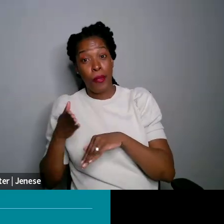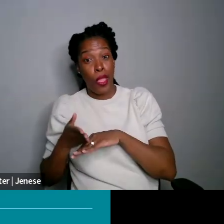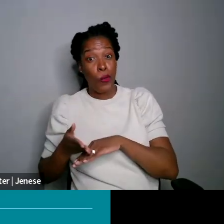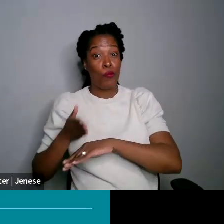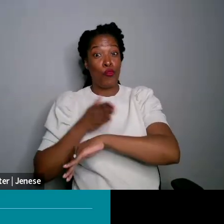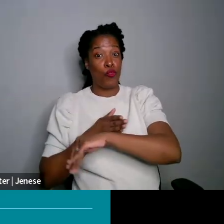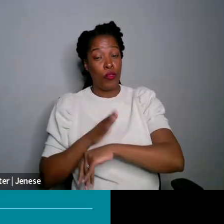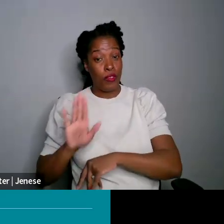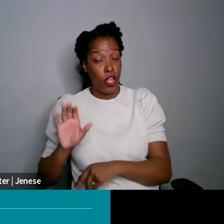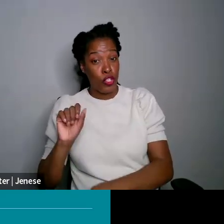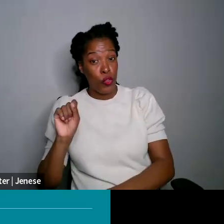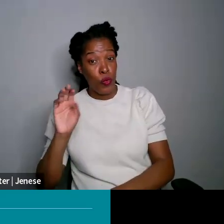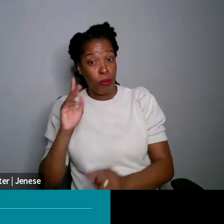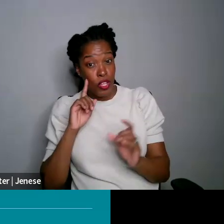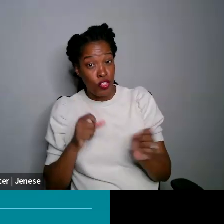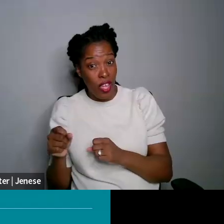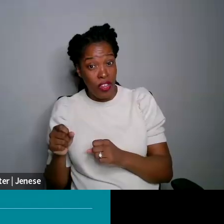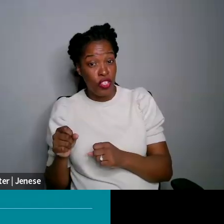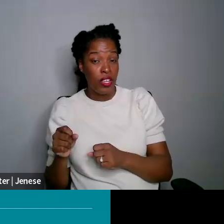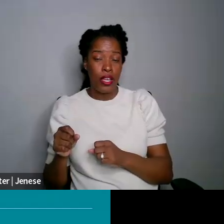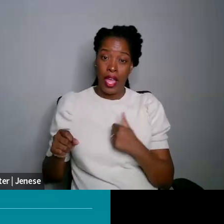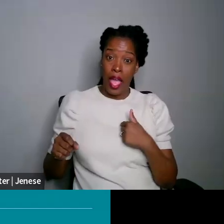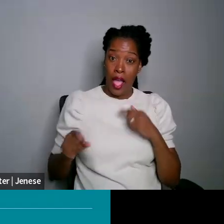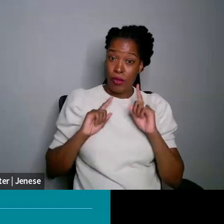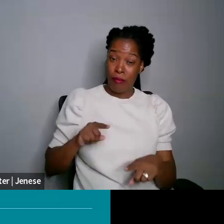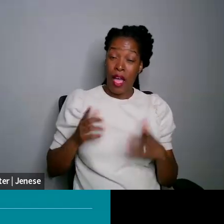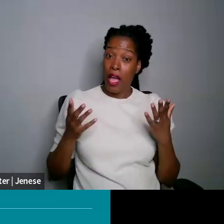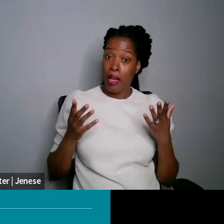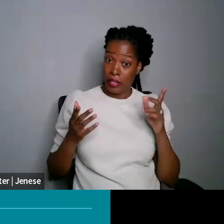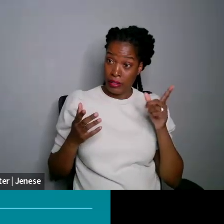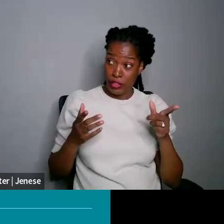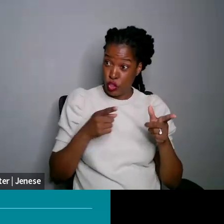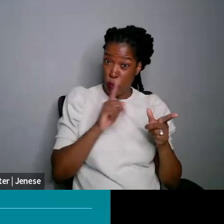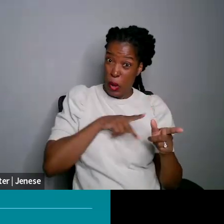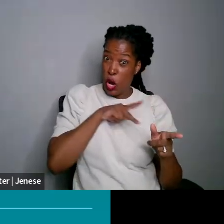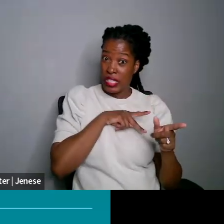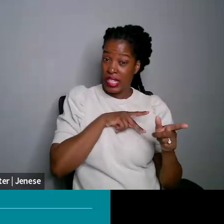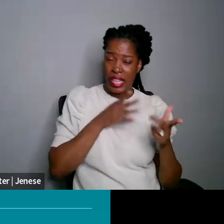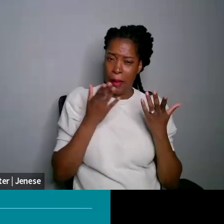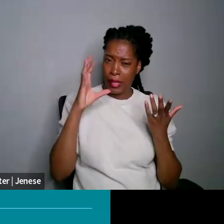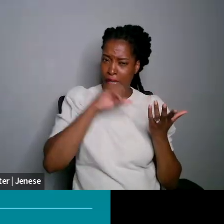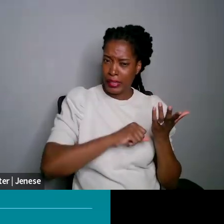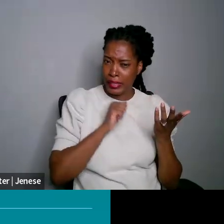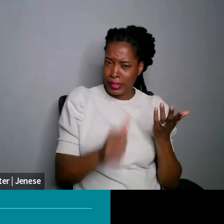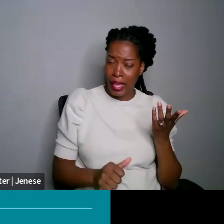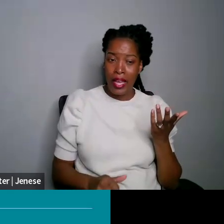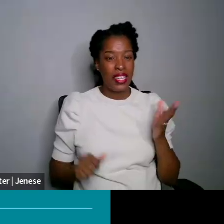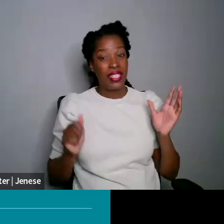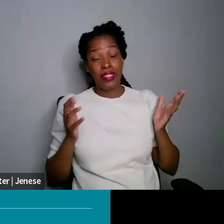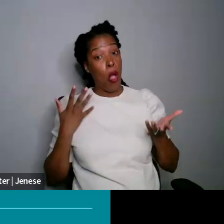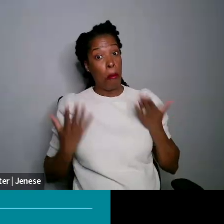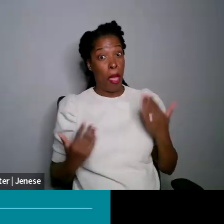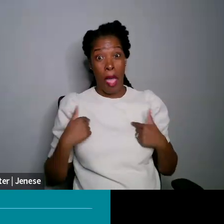you personally, Lane, unless you have a small business on the side I don't know about. I don't. I appreciate the question. Maybe I should get